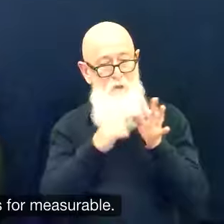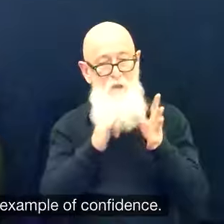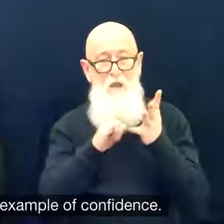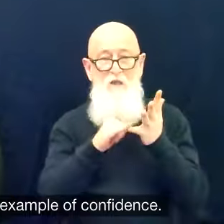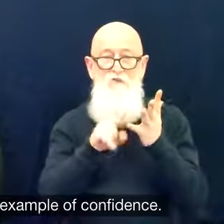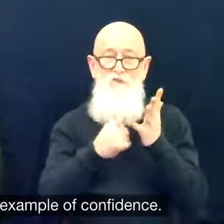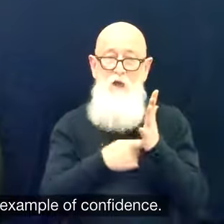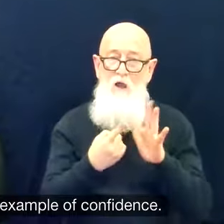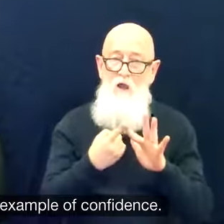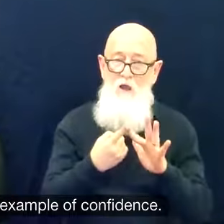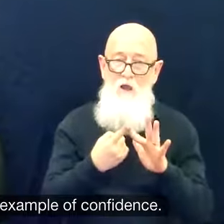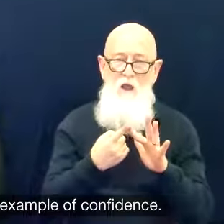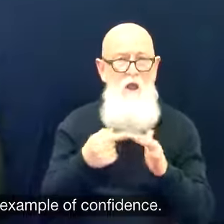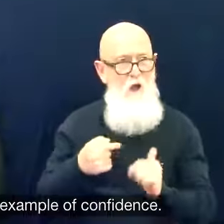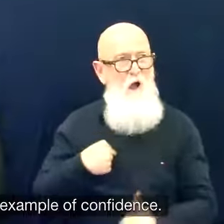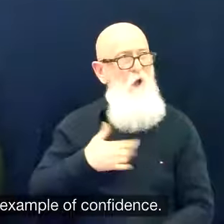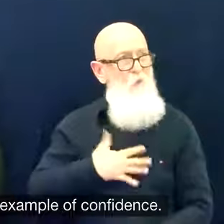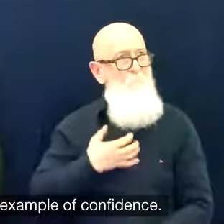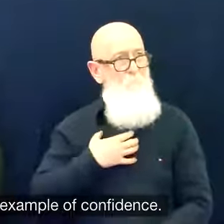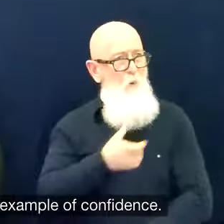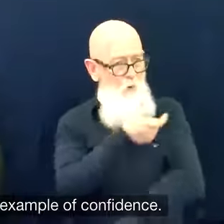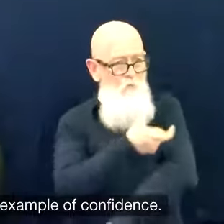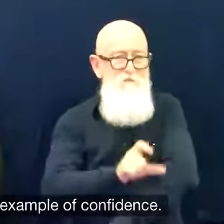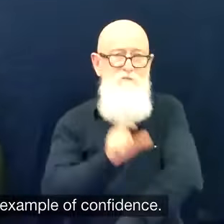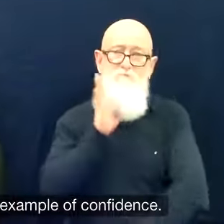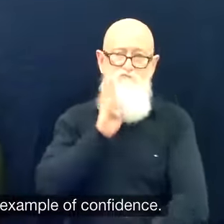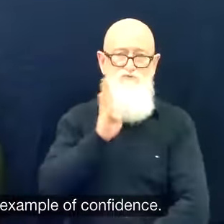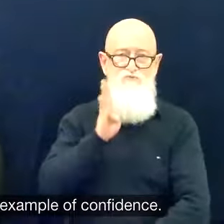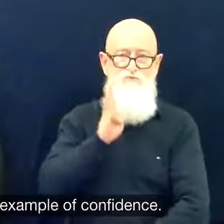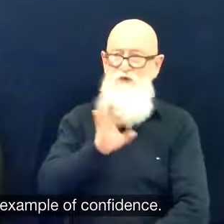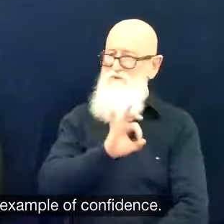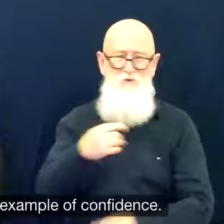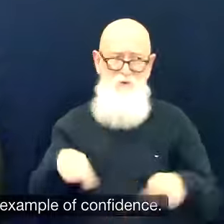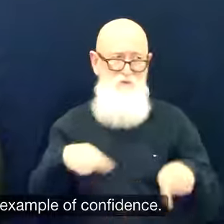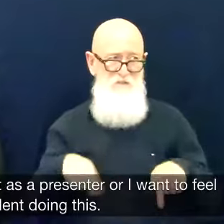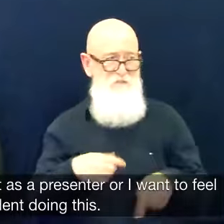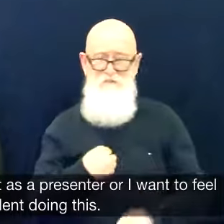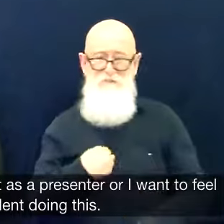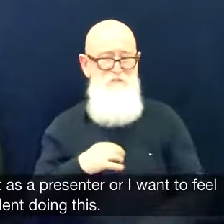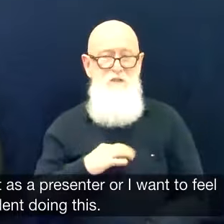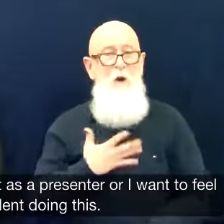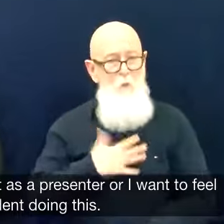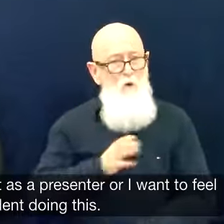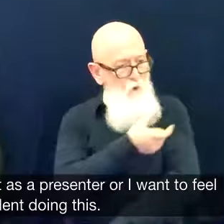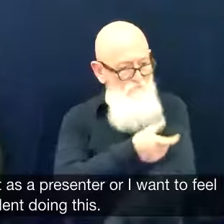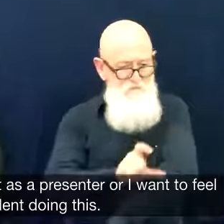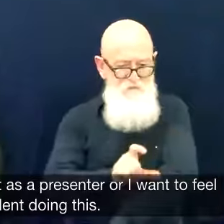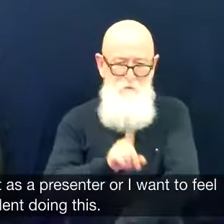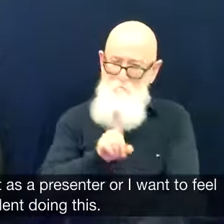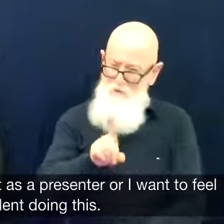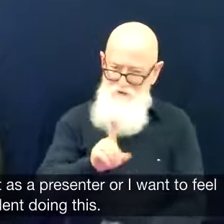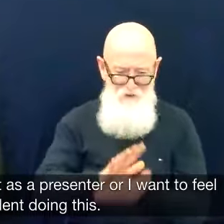want to feel more confident as a presenter, or I want to feel more confident doing this. How do you measure